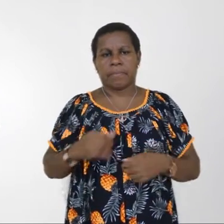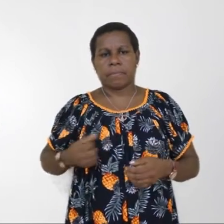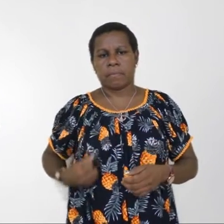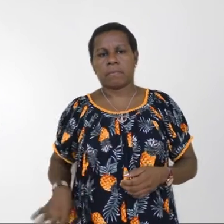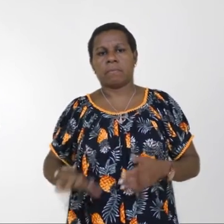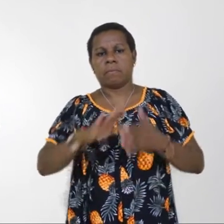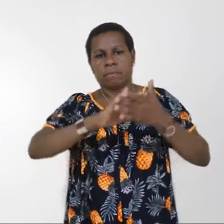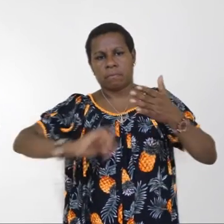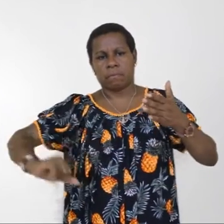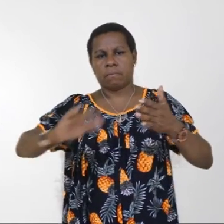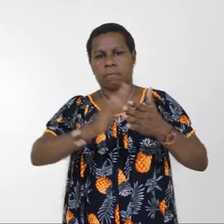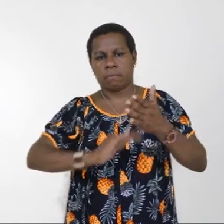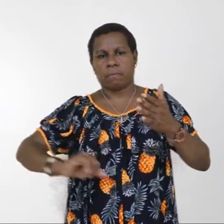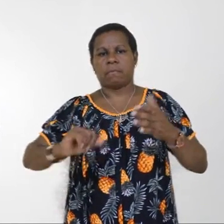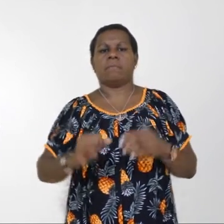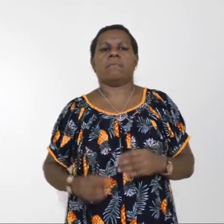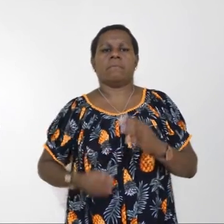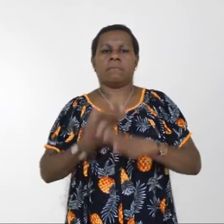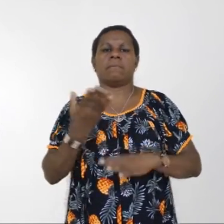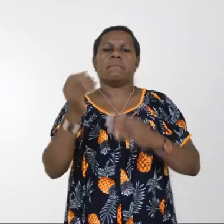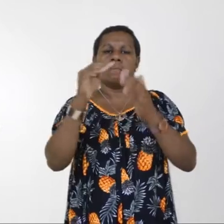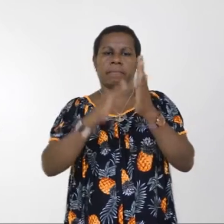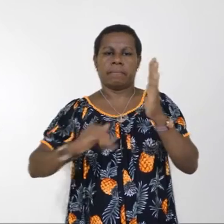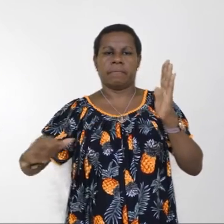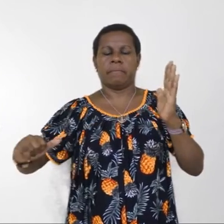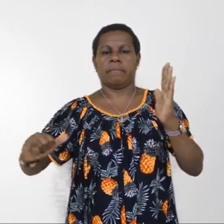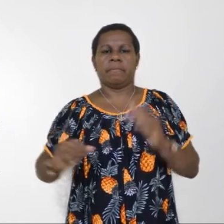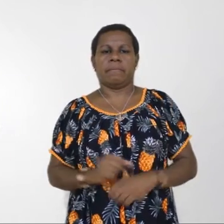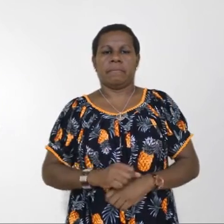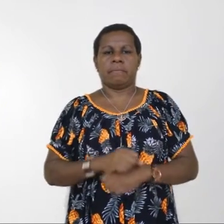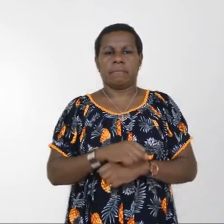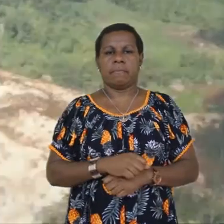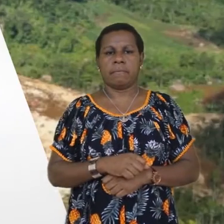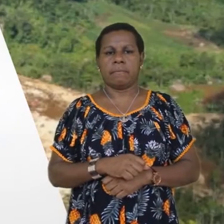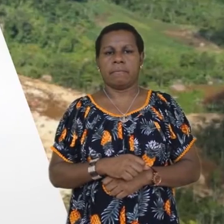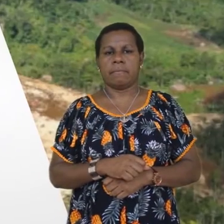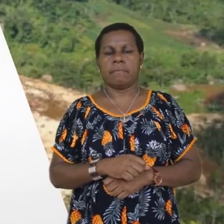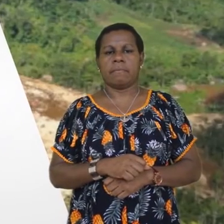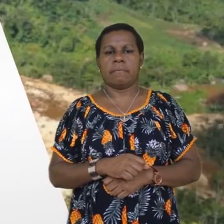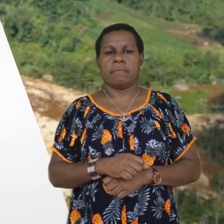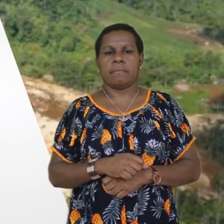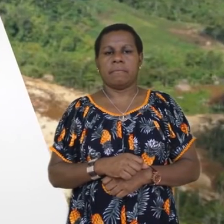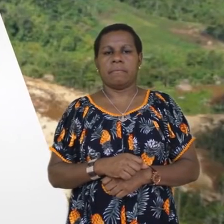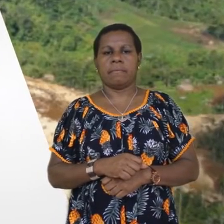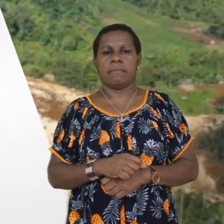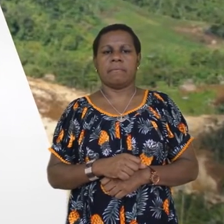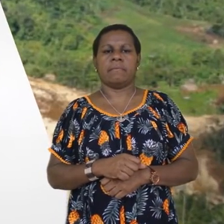up in Lenslide. Ground or Lenslide can come up too. ground is long old place